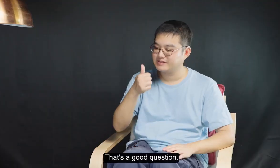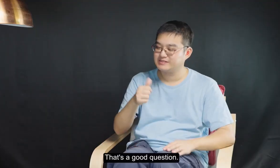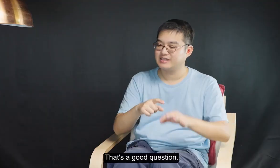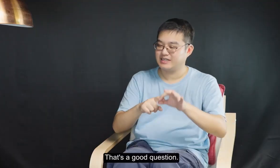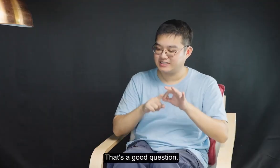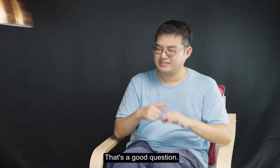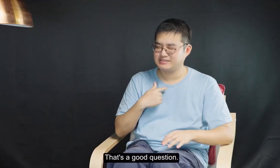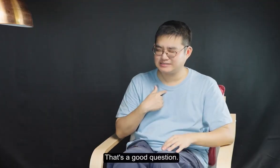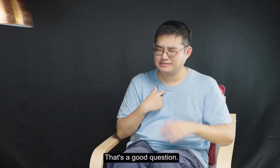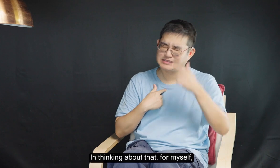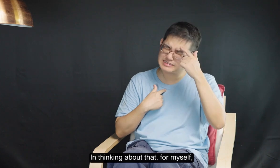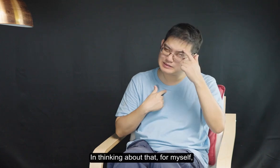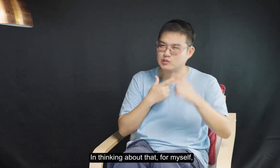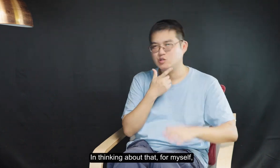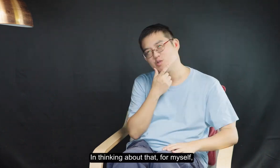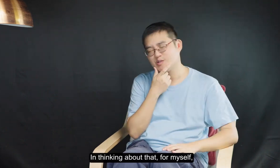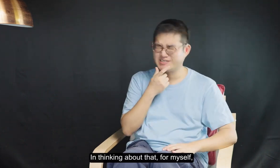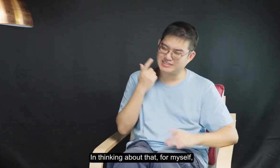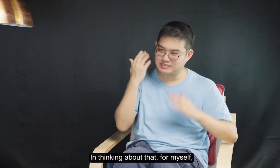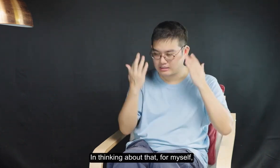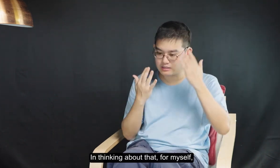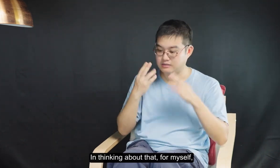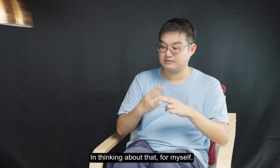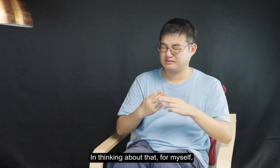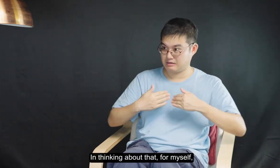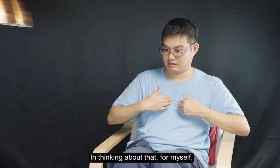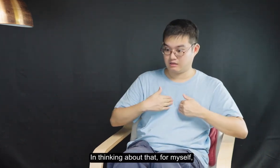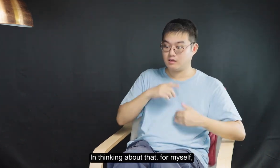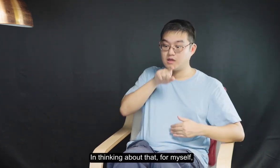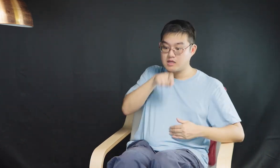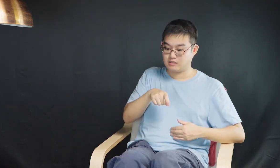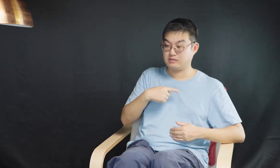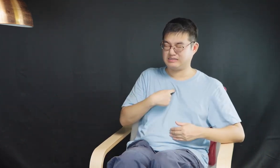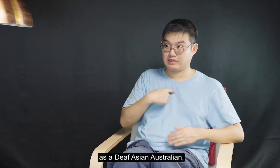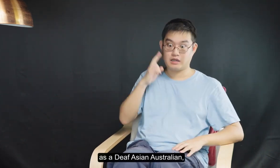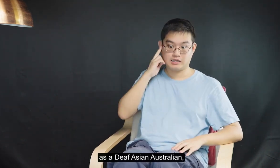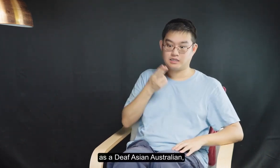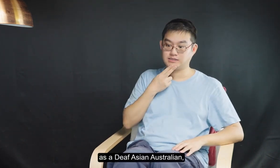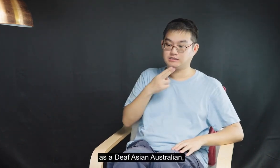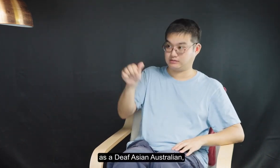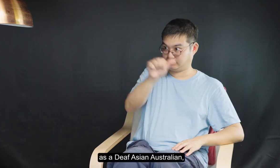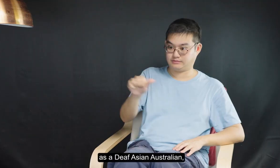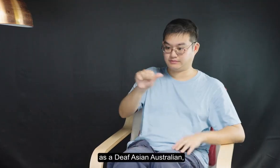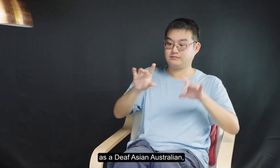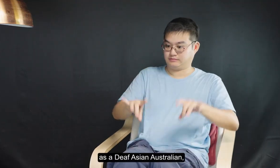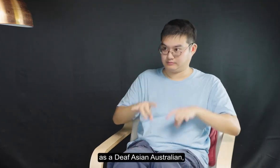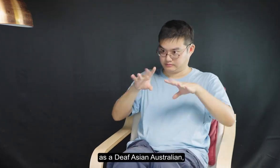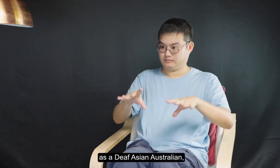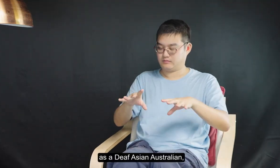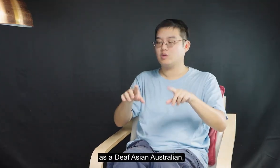That's a good question. And thinking about that, for myself, as a deaf Asian Australian,